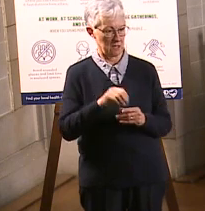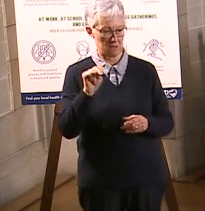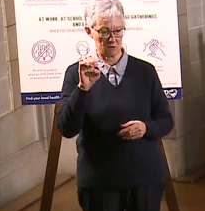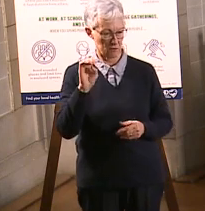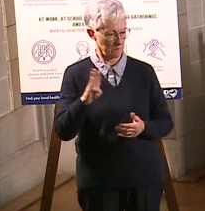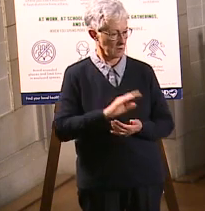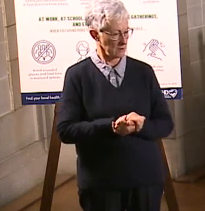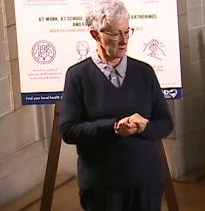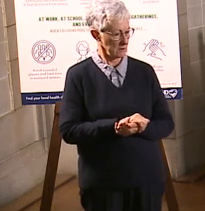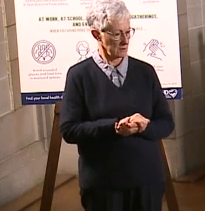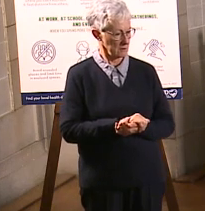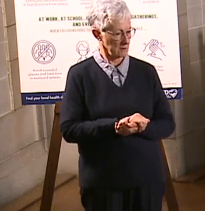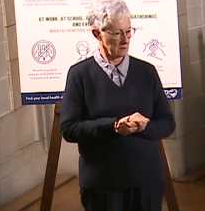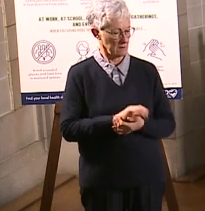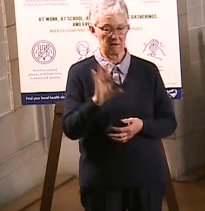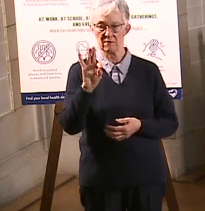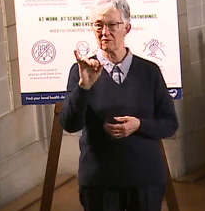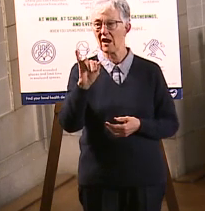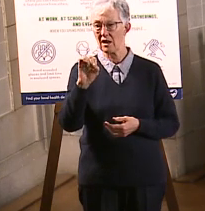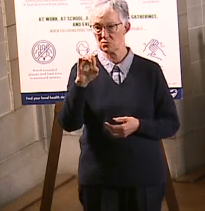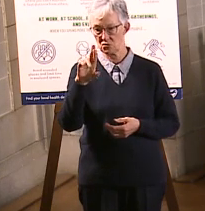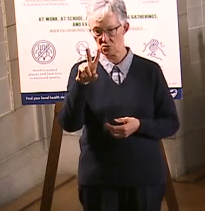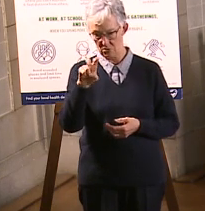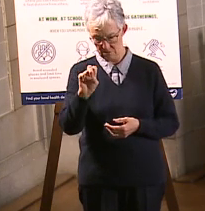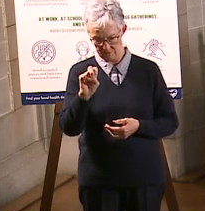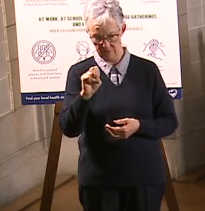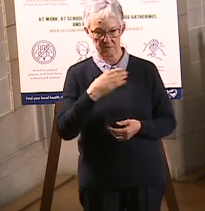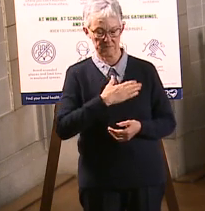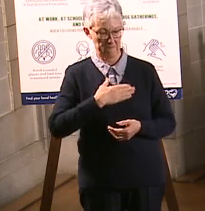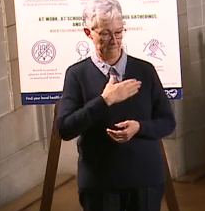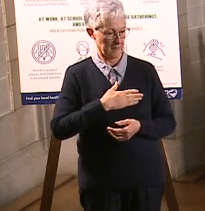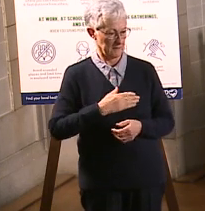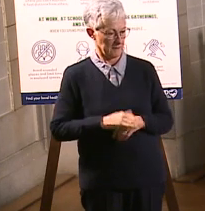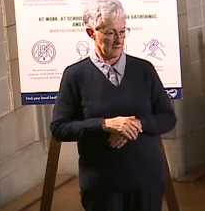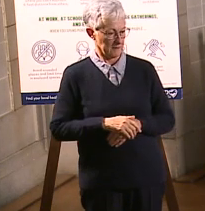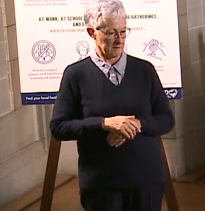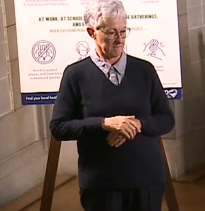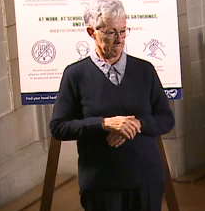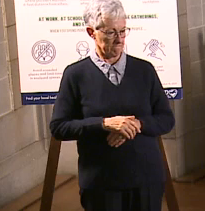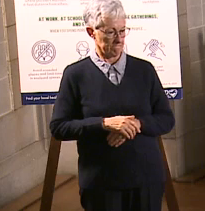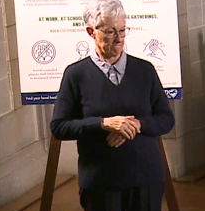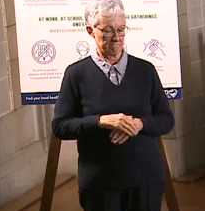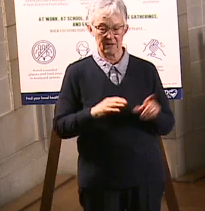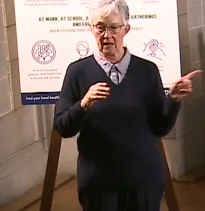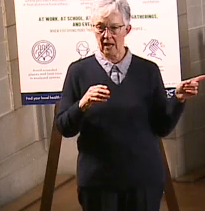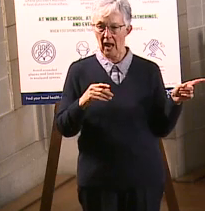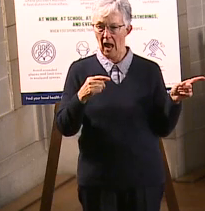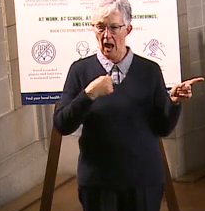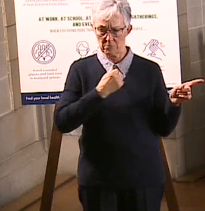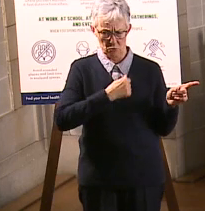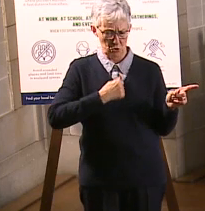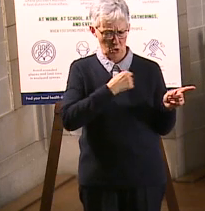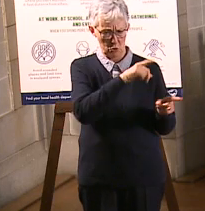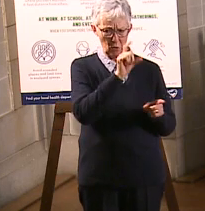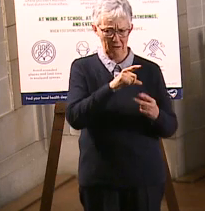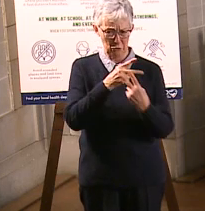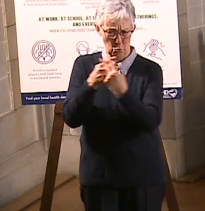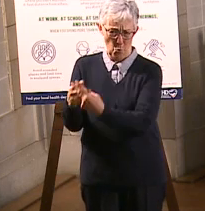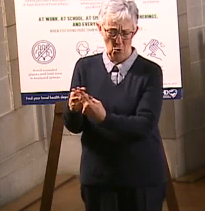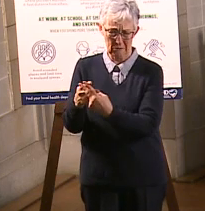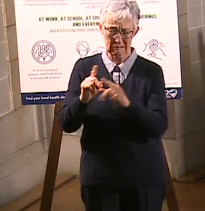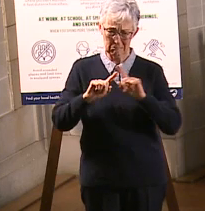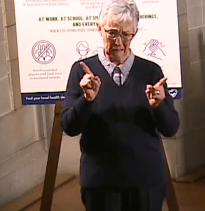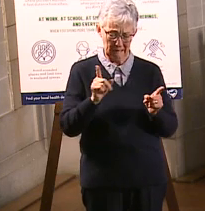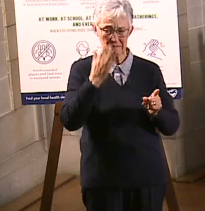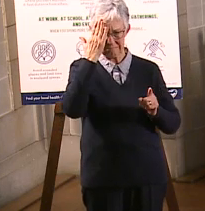Thank you, Governor. And I'm sorry that you have to quarantine, but as we all know, safety first in